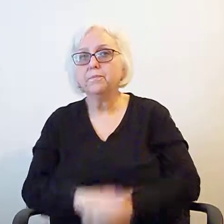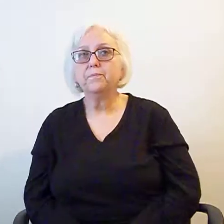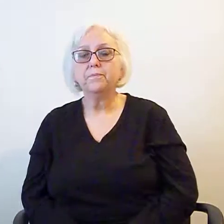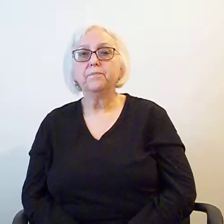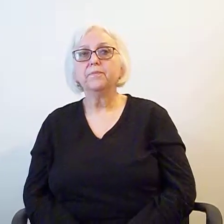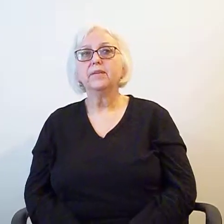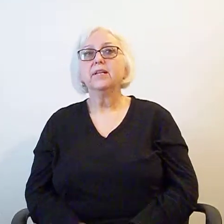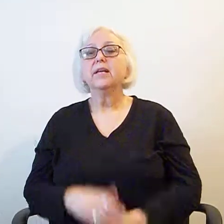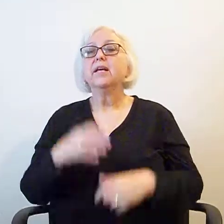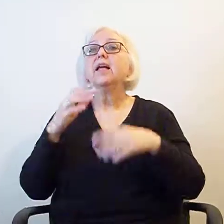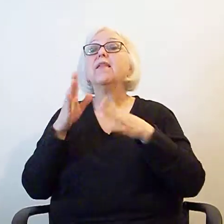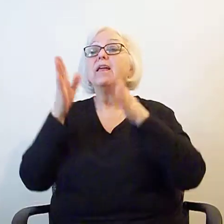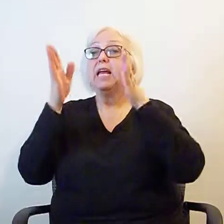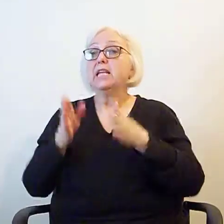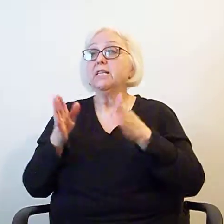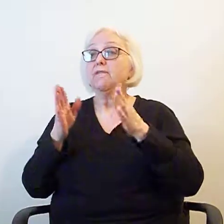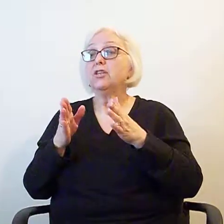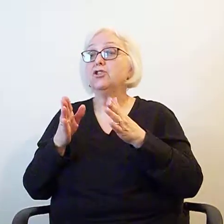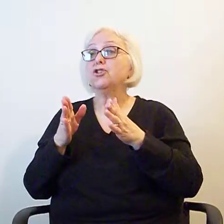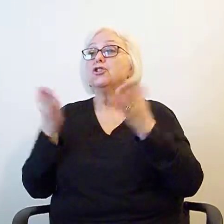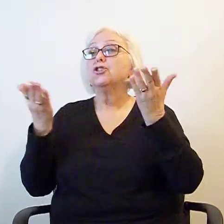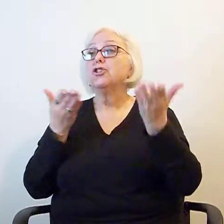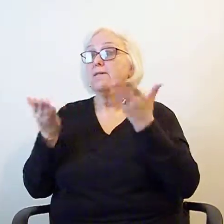The individual service plan